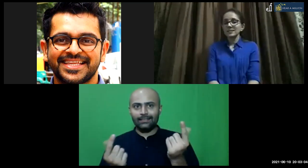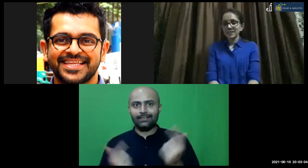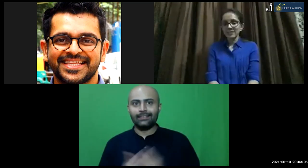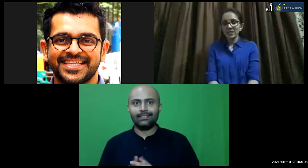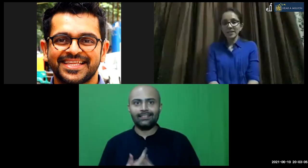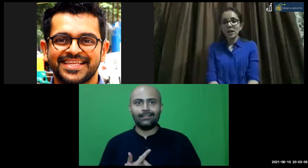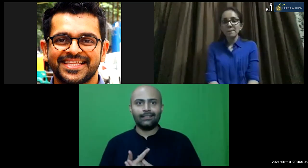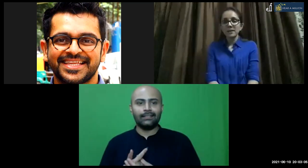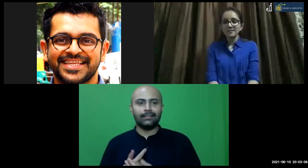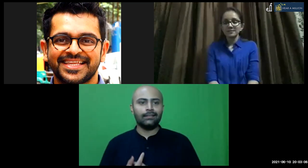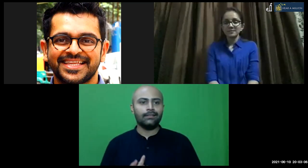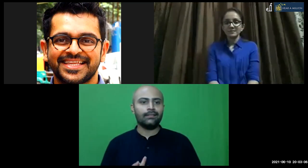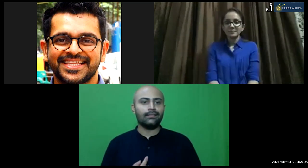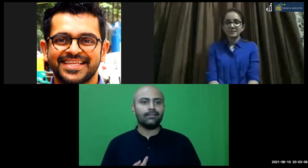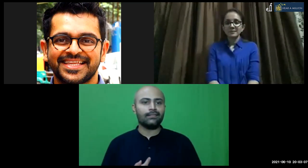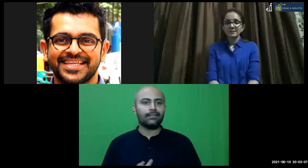Please, can we hurry up?